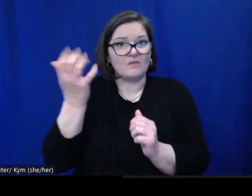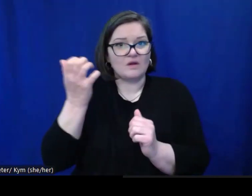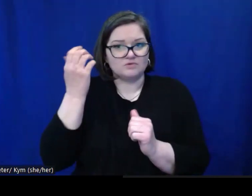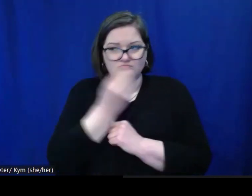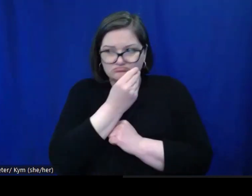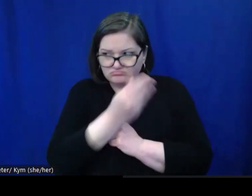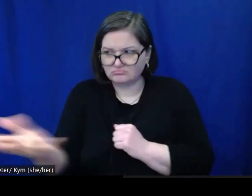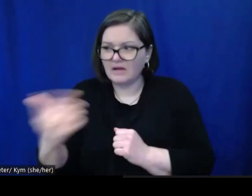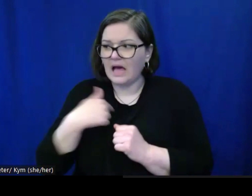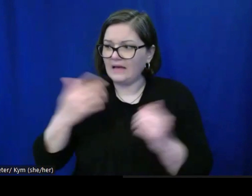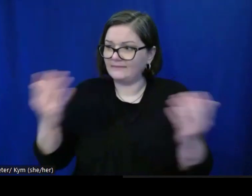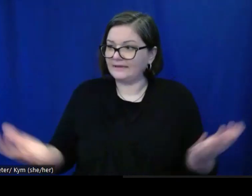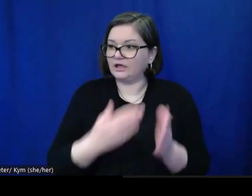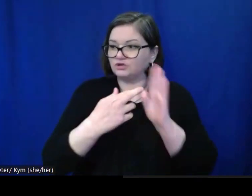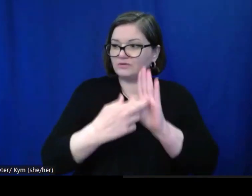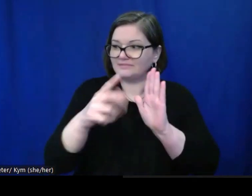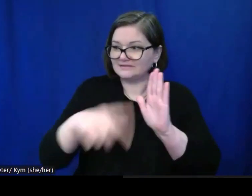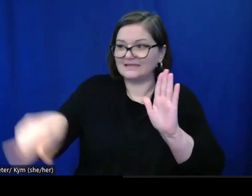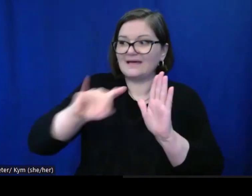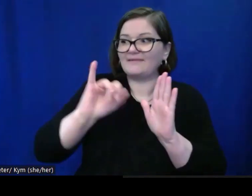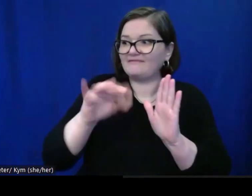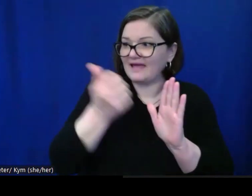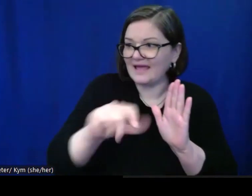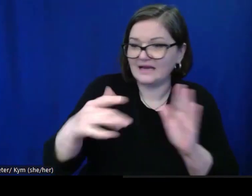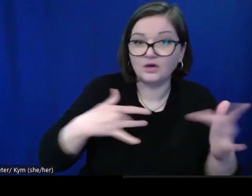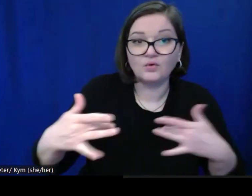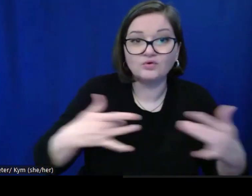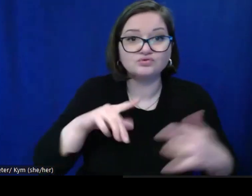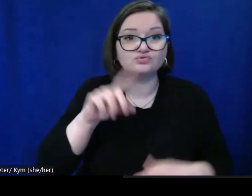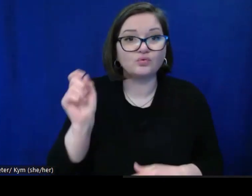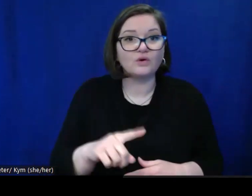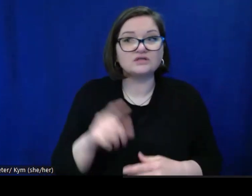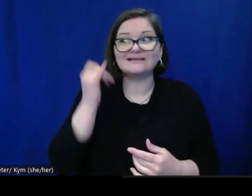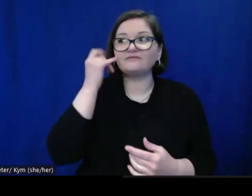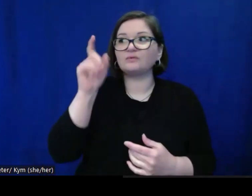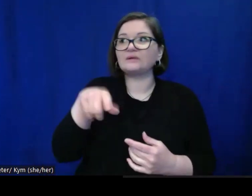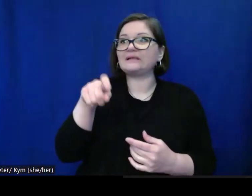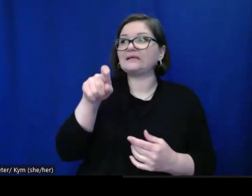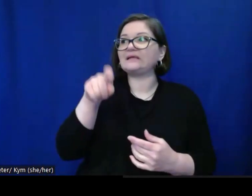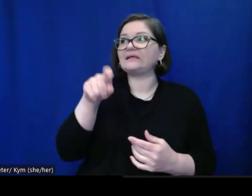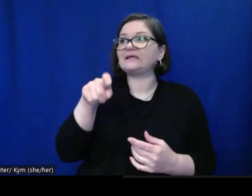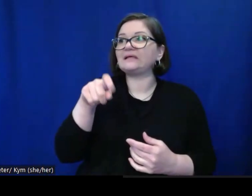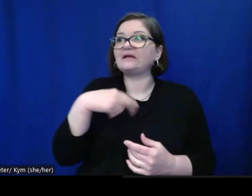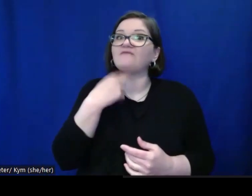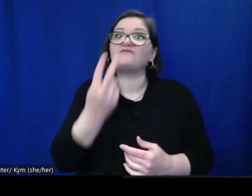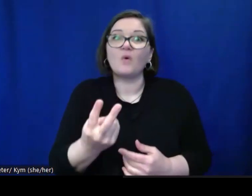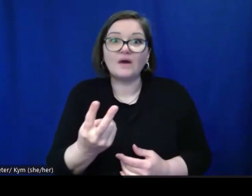there to represent them if they have any questions or concerns or need to have a voice.